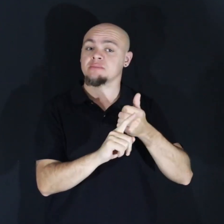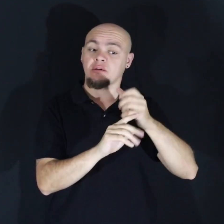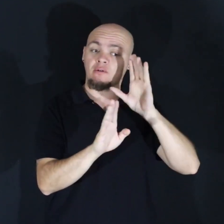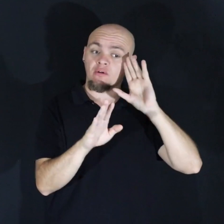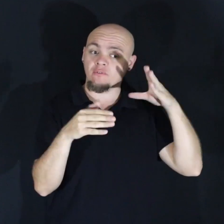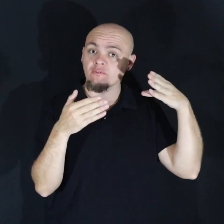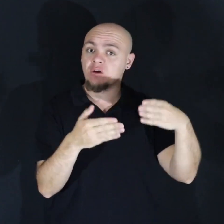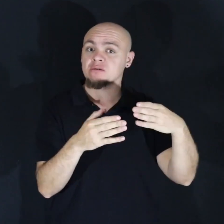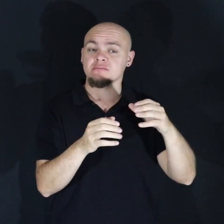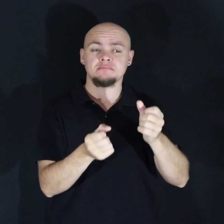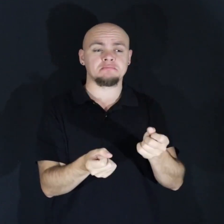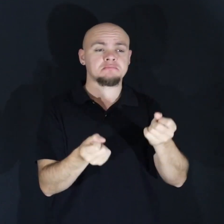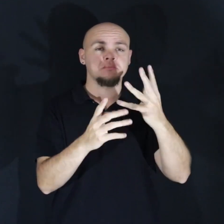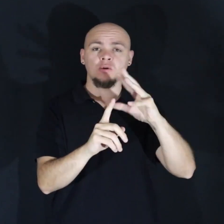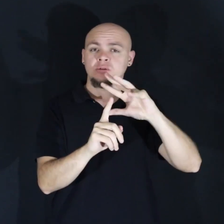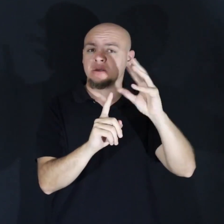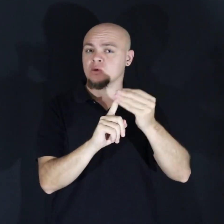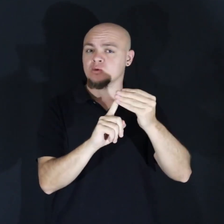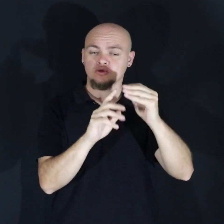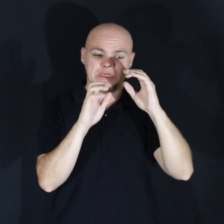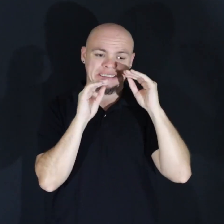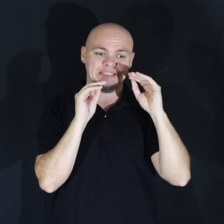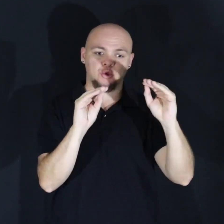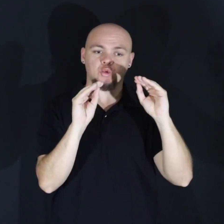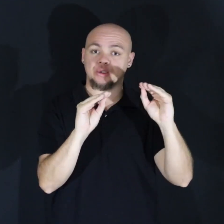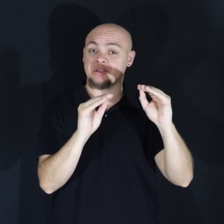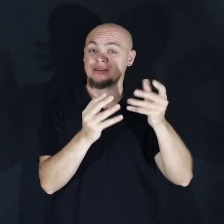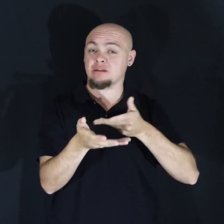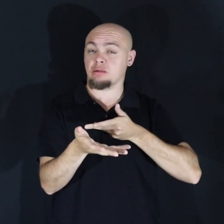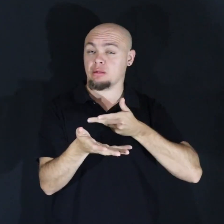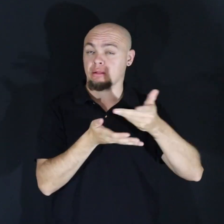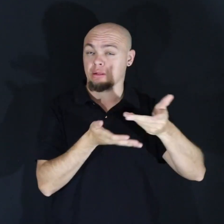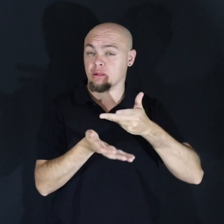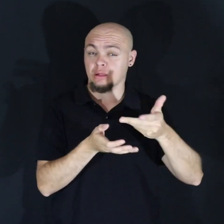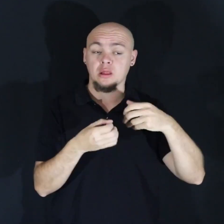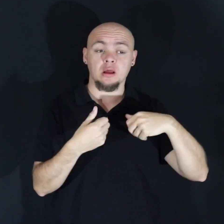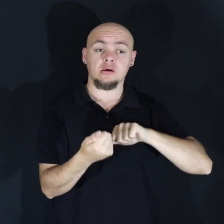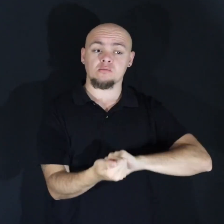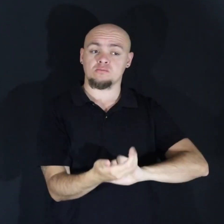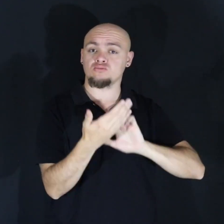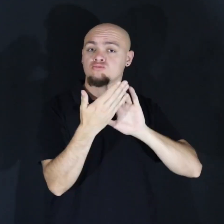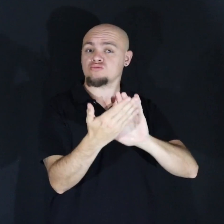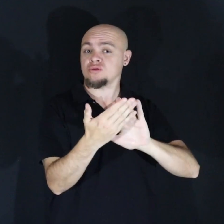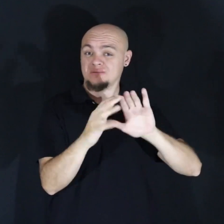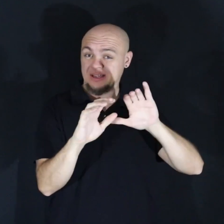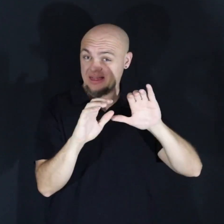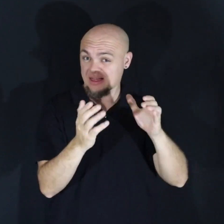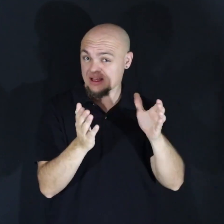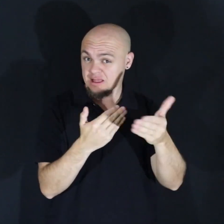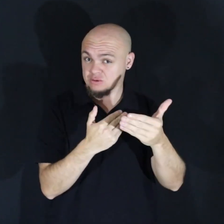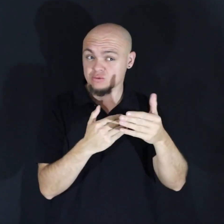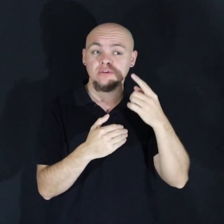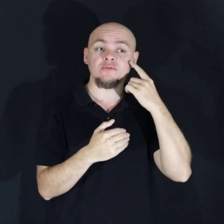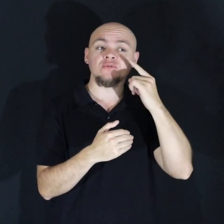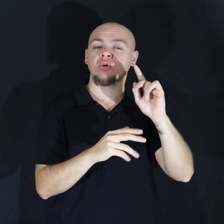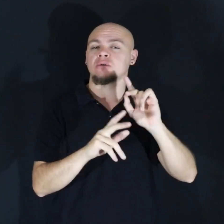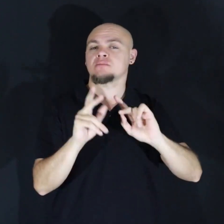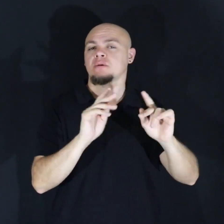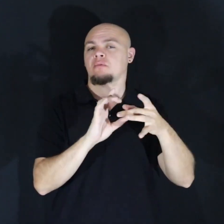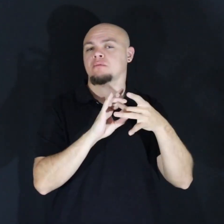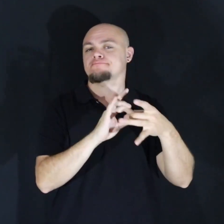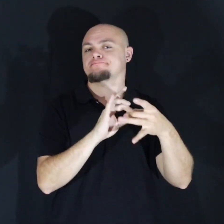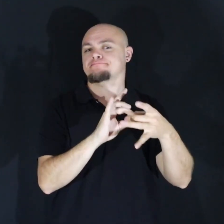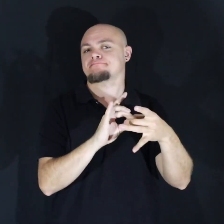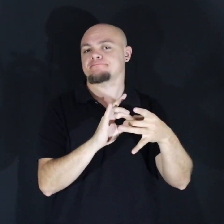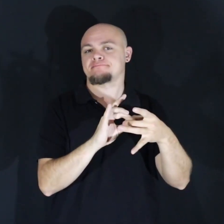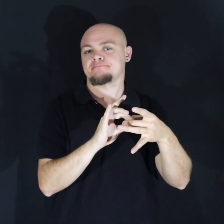on multicultural instruction and engagement approaches in the classroom to connect with those who